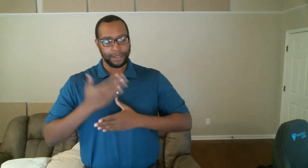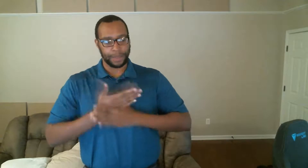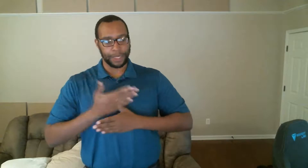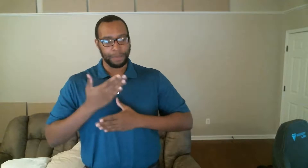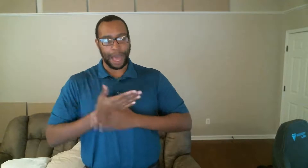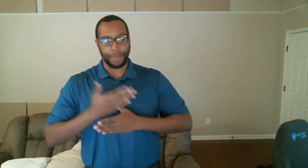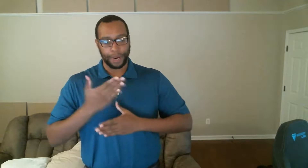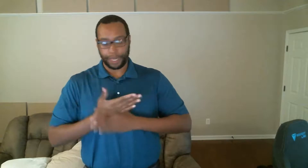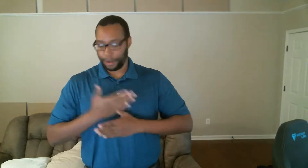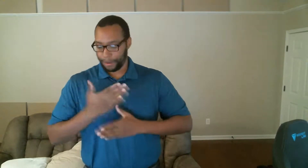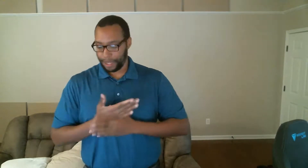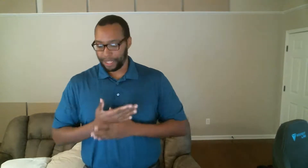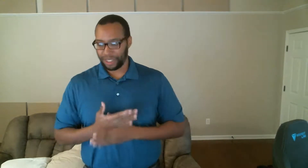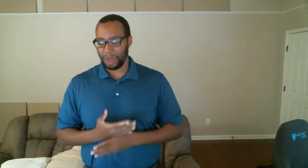Something's bothering you. So